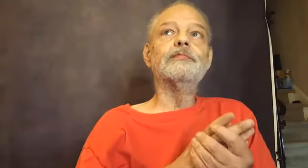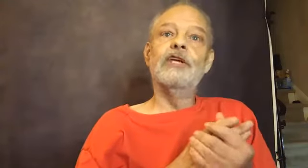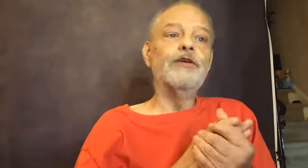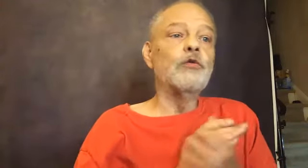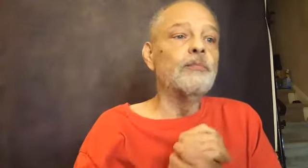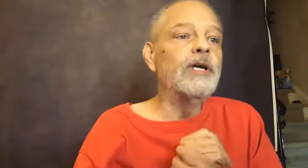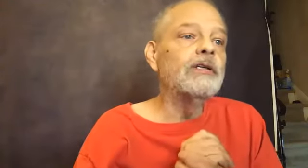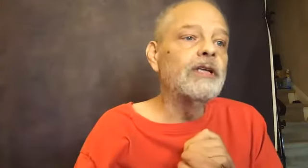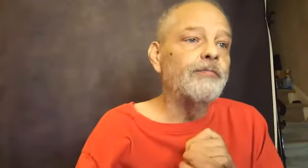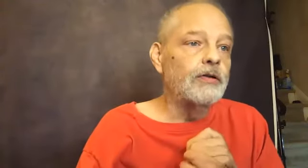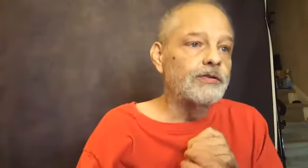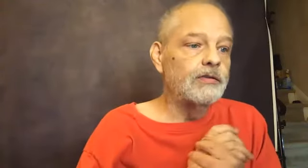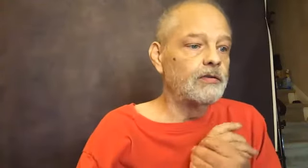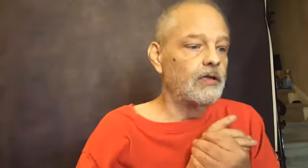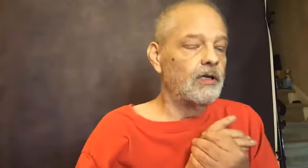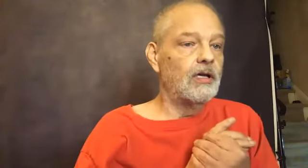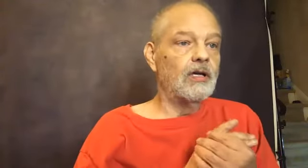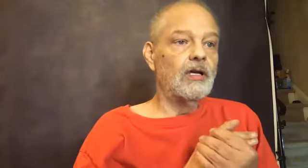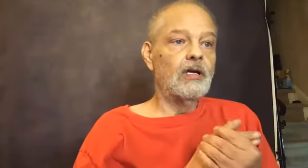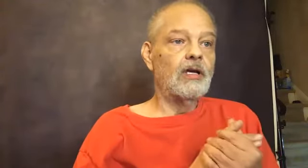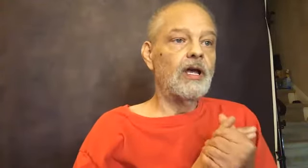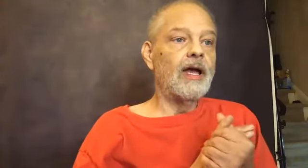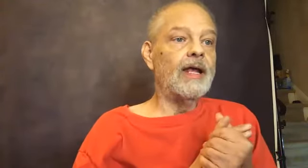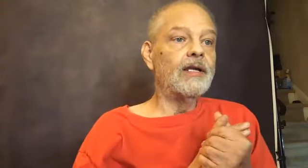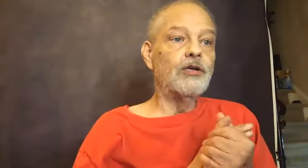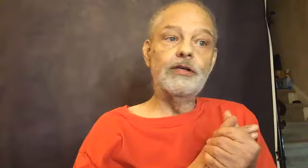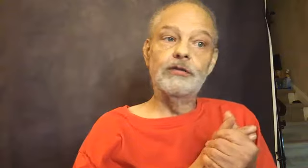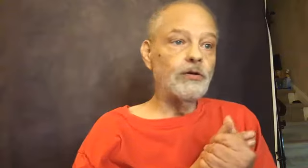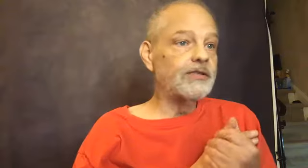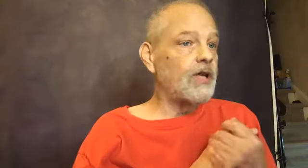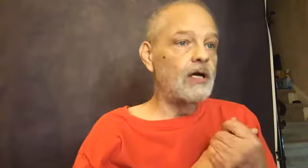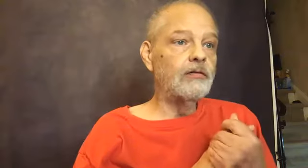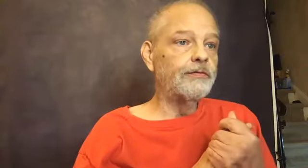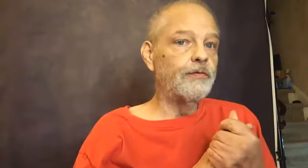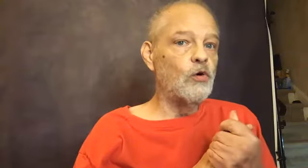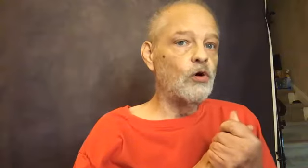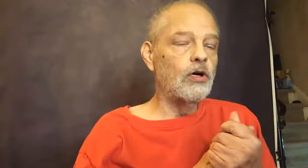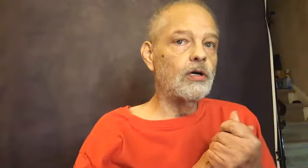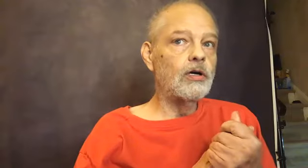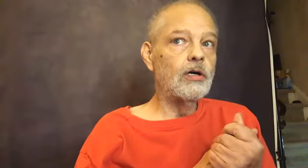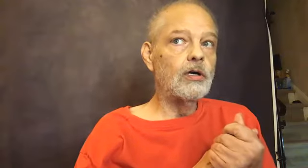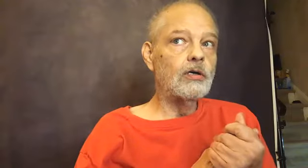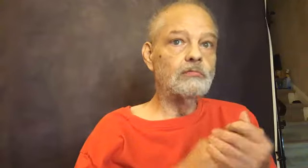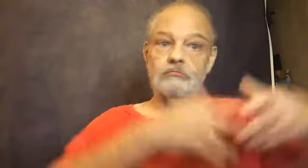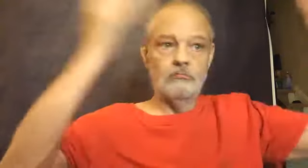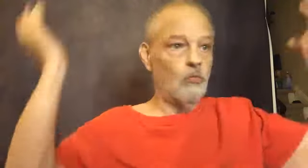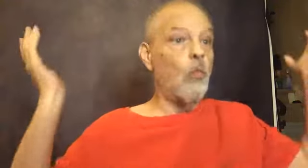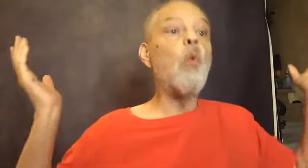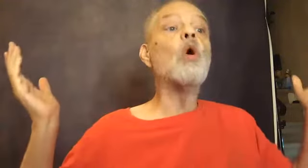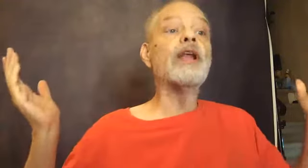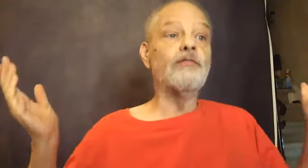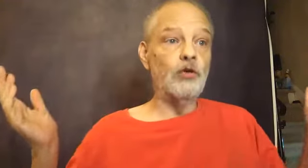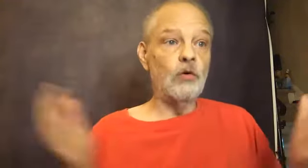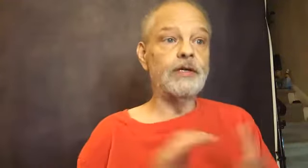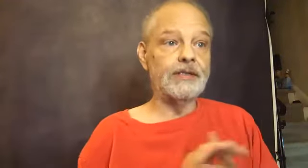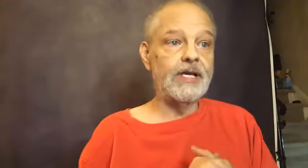if you were to meet a deaf person and you didn't know the sign for whatever you wanted to